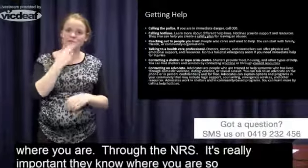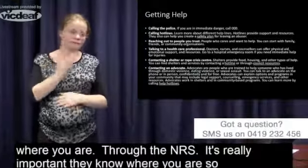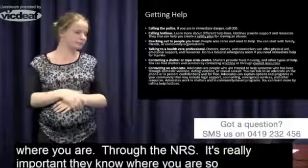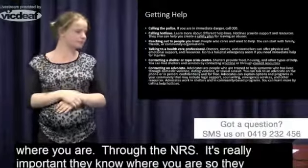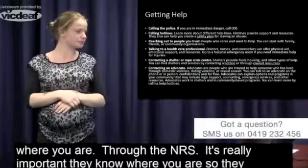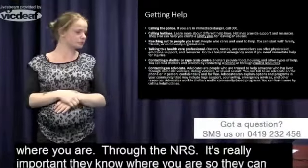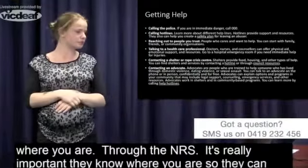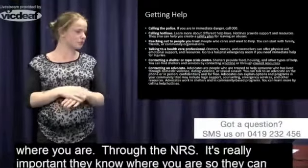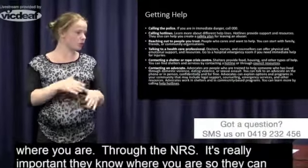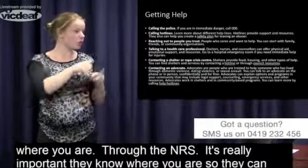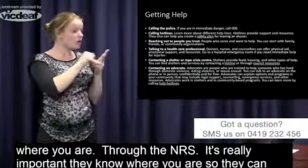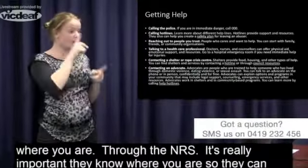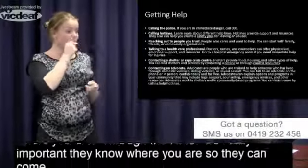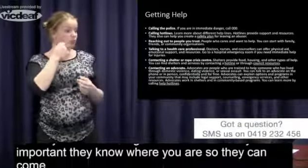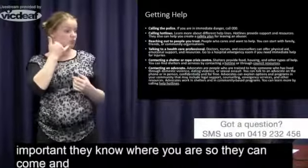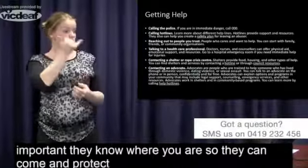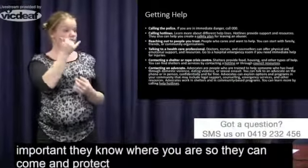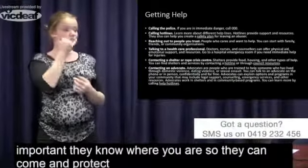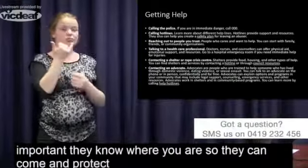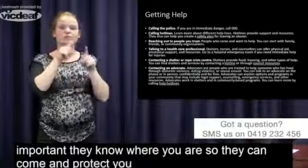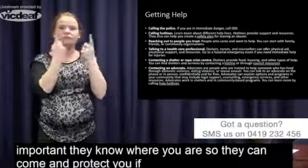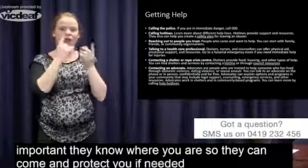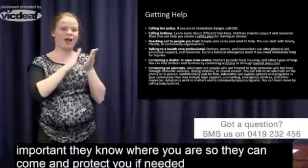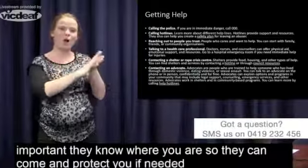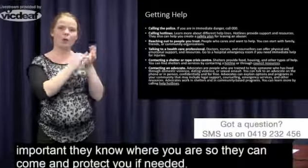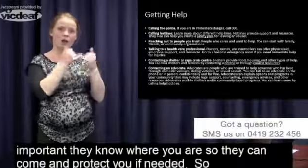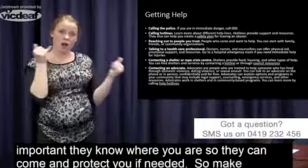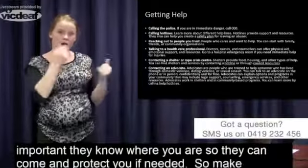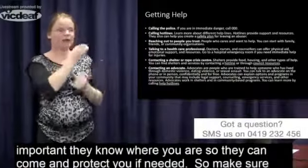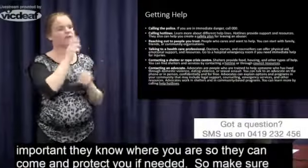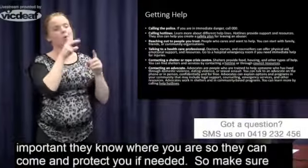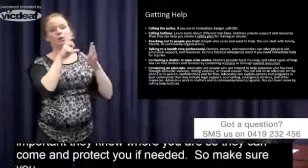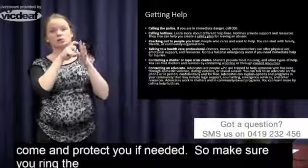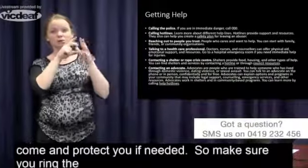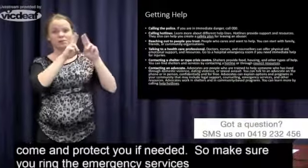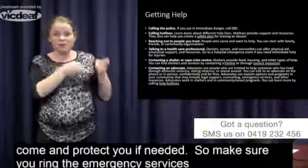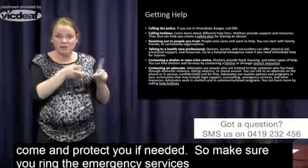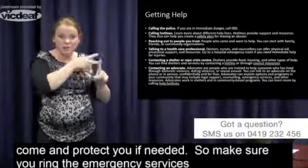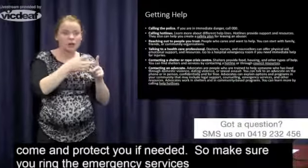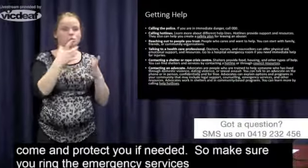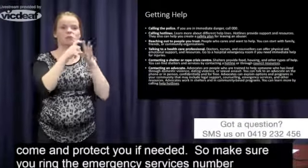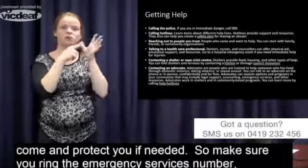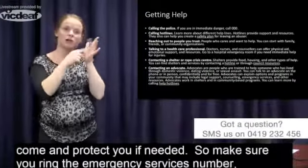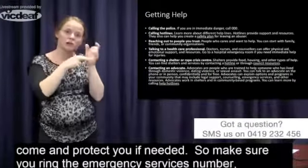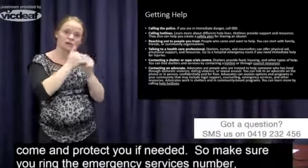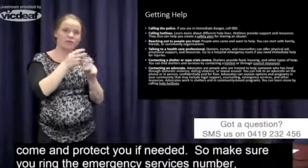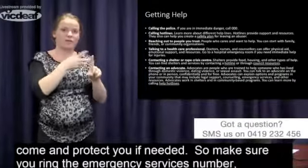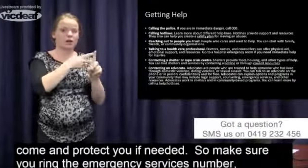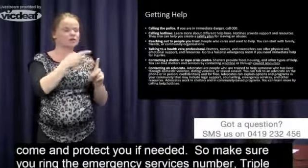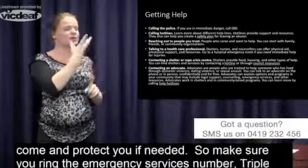sure you ring the emergency services number 000. There are helplines for domestic